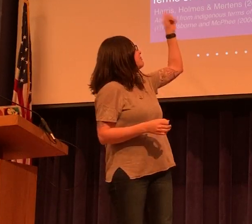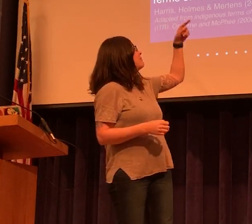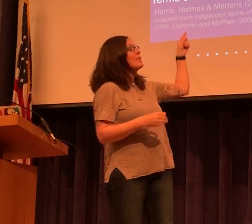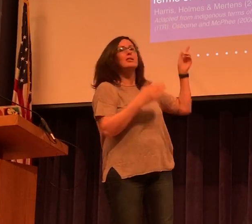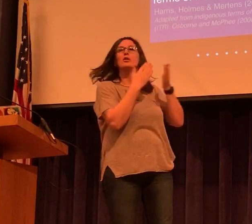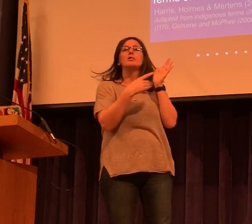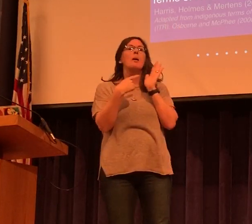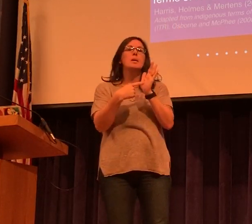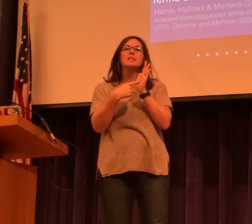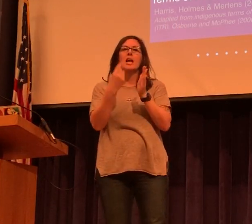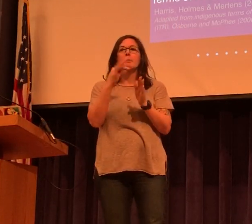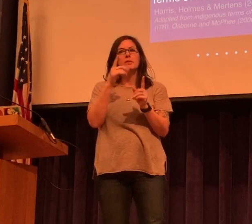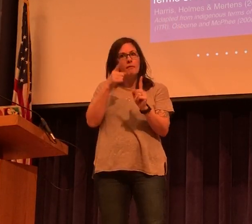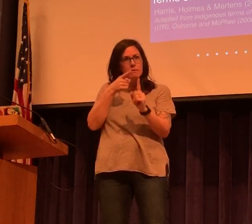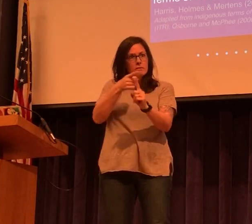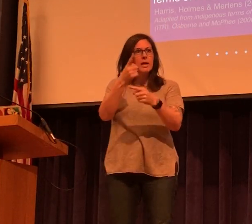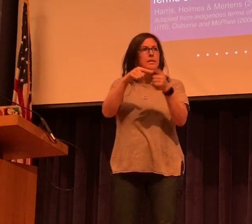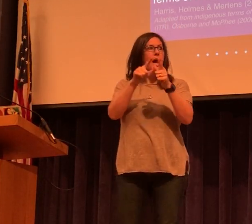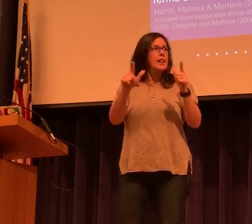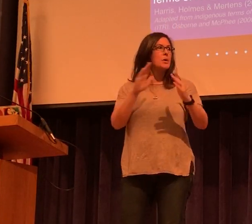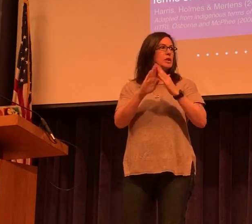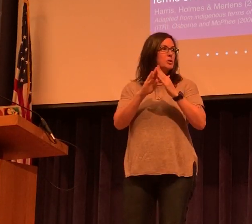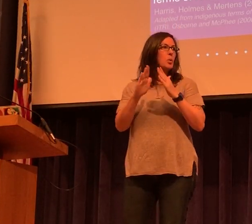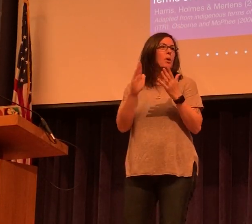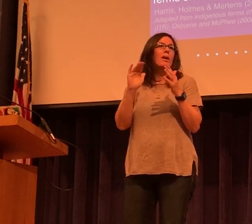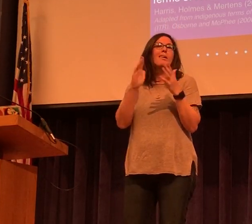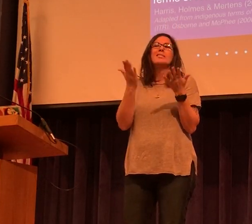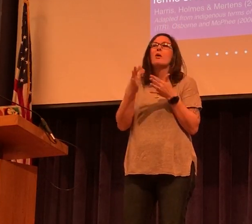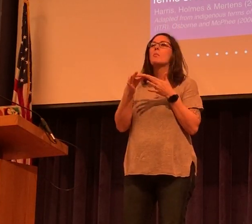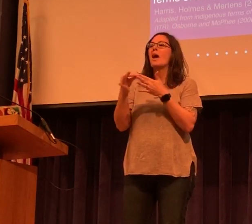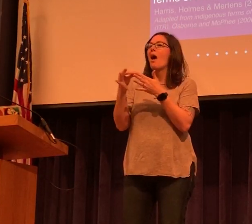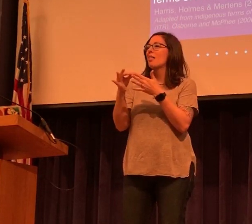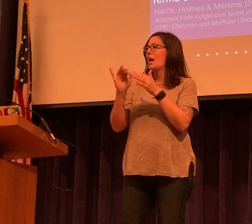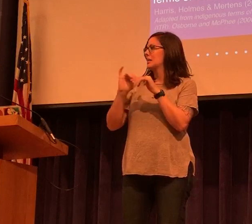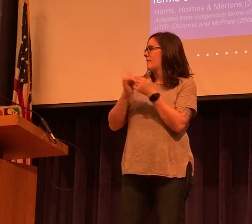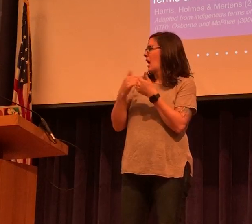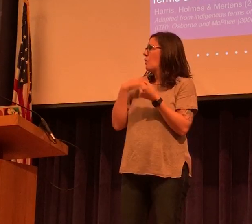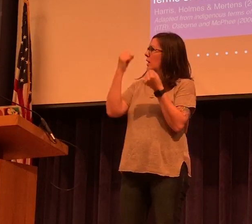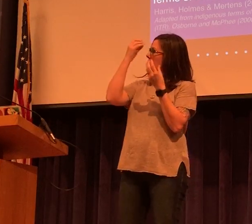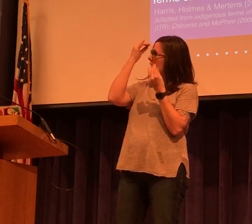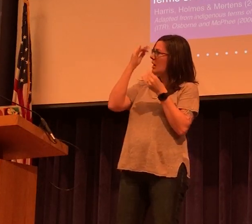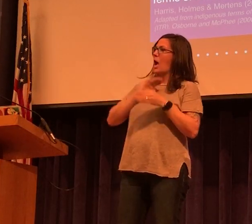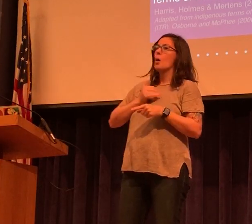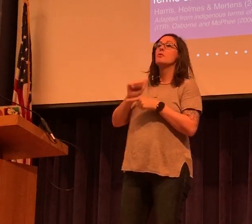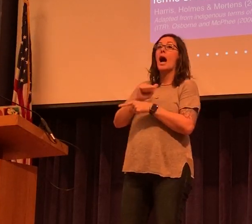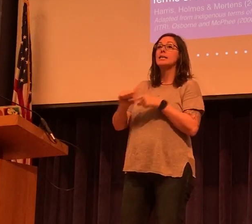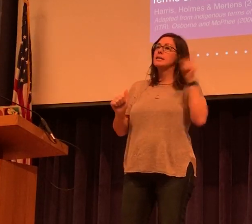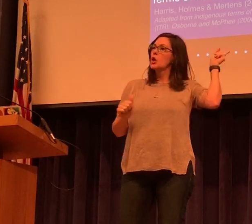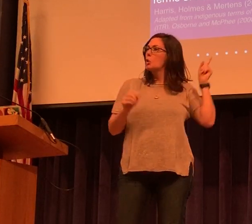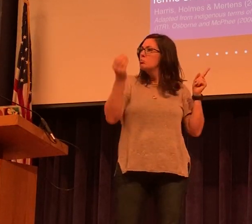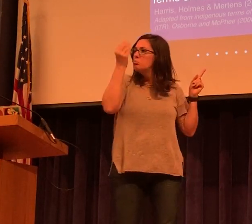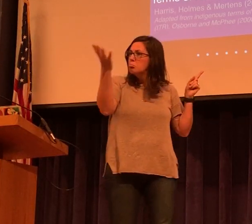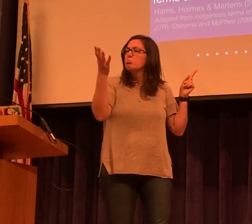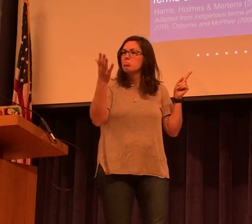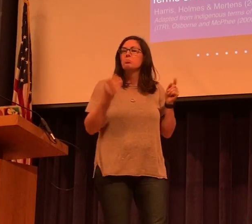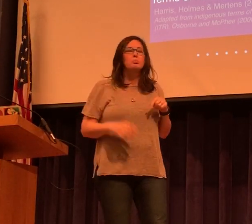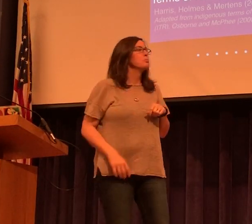about ethics. And here are just some examples of publications on ethics, specifically when working with signing